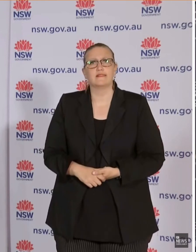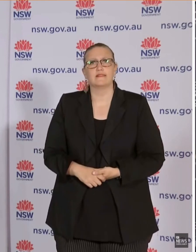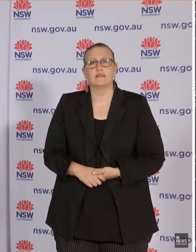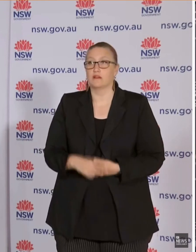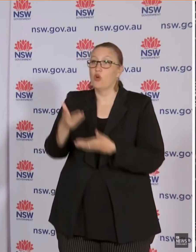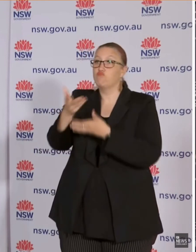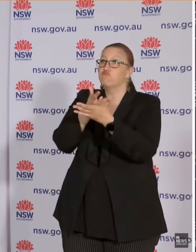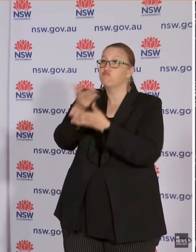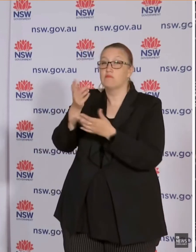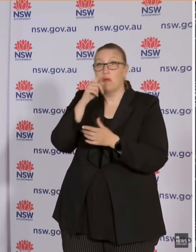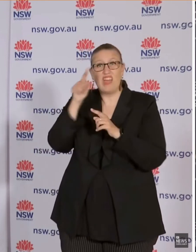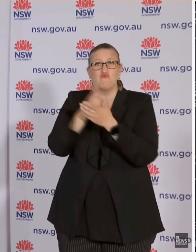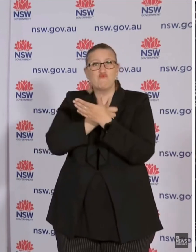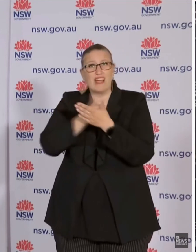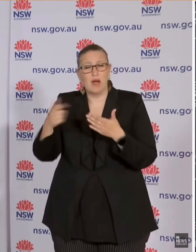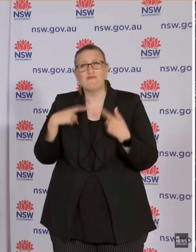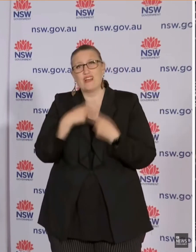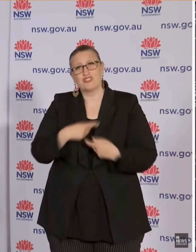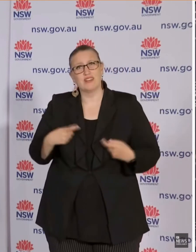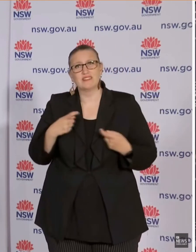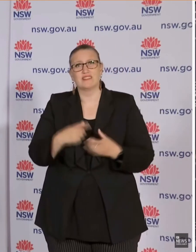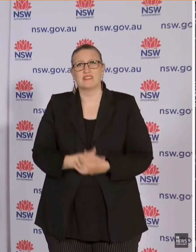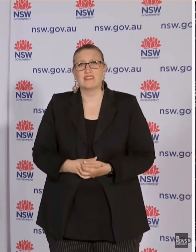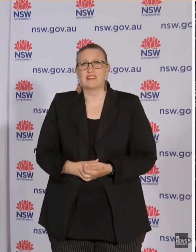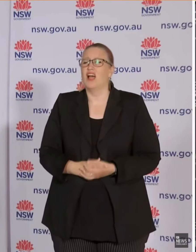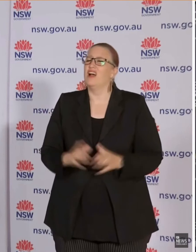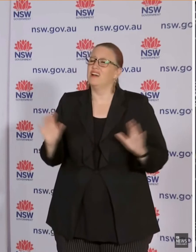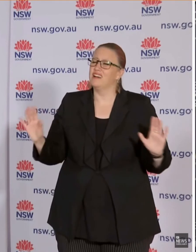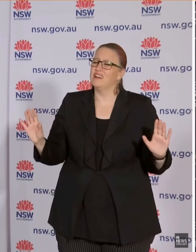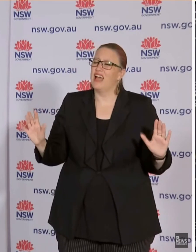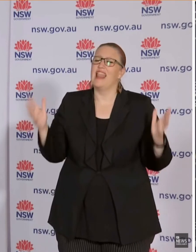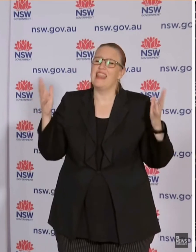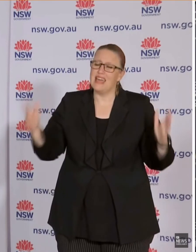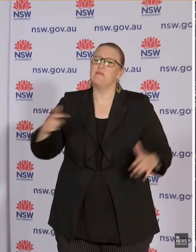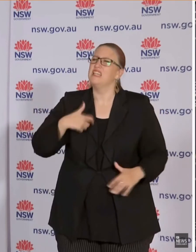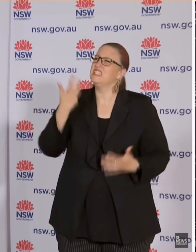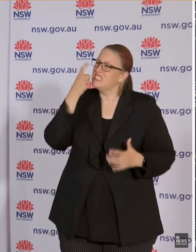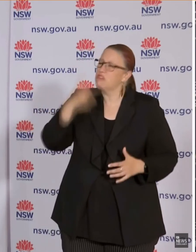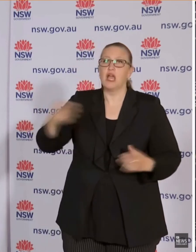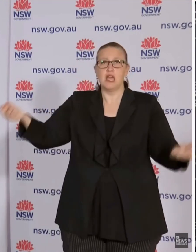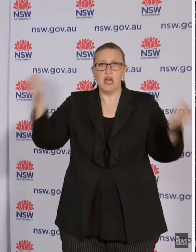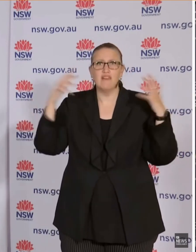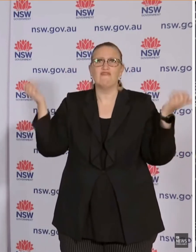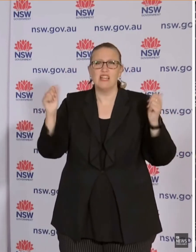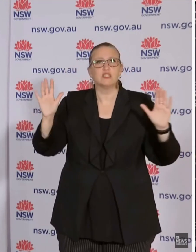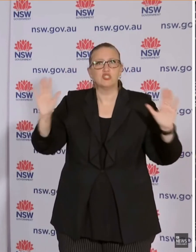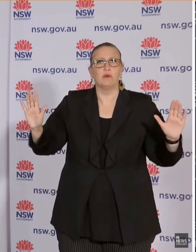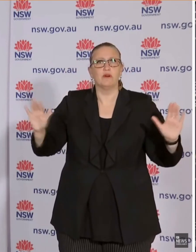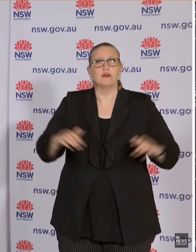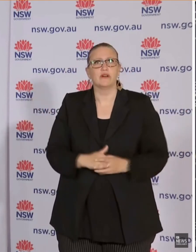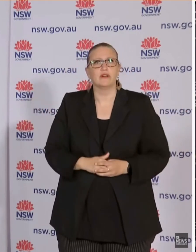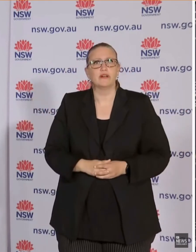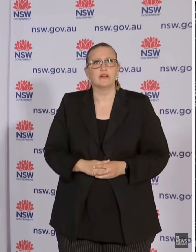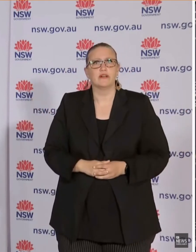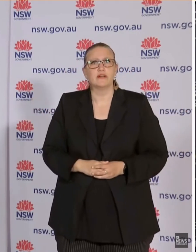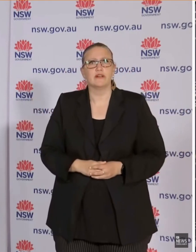people up there quite regularly, and I'm frustrated about it. But there's not much. Sorry, just seriously, you don't all have to yell. We're not rushing out, and I